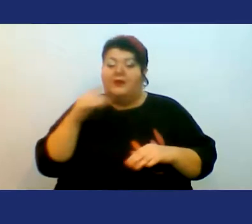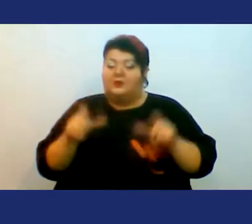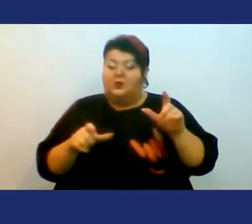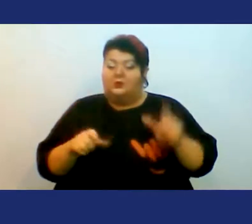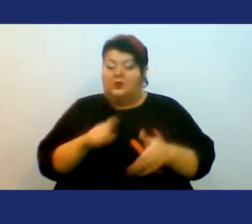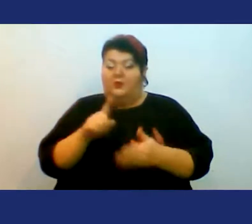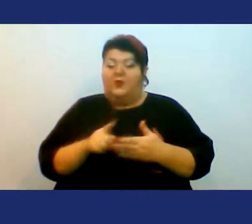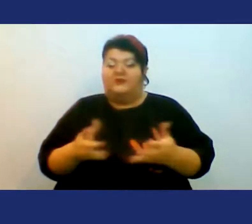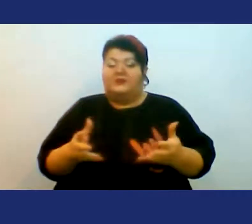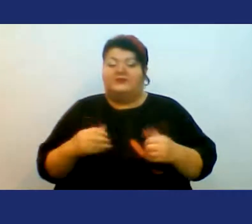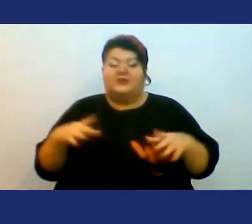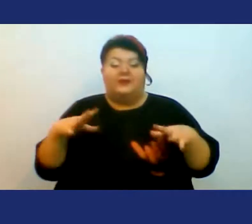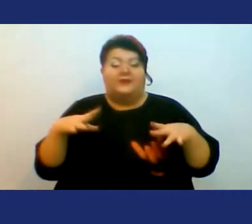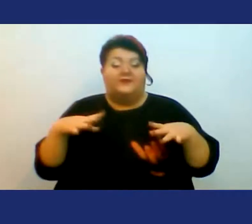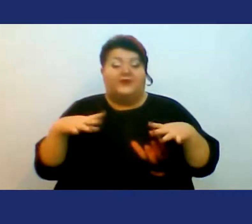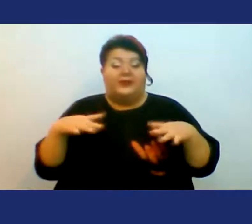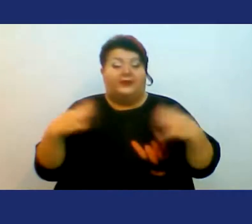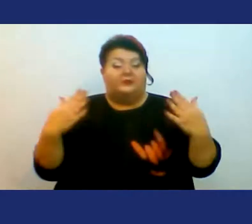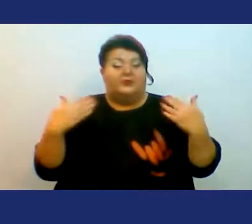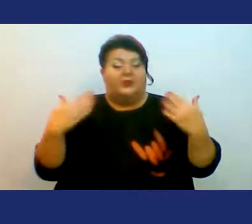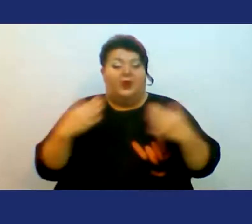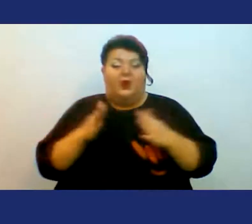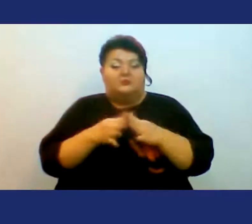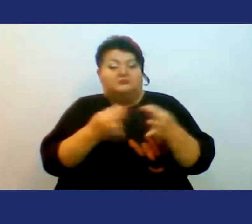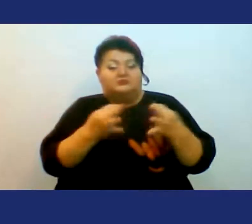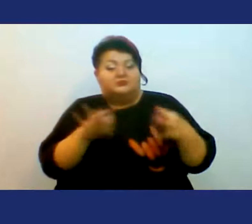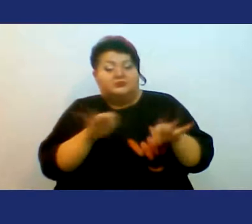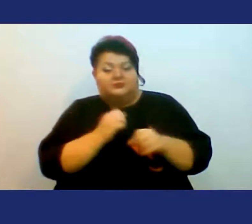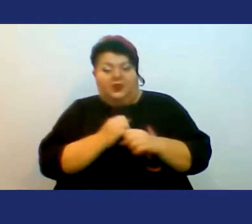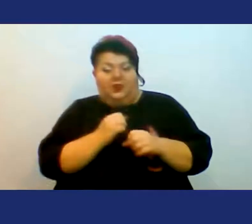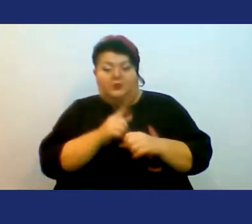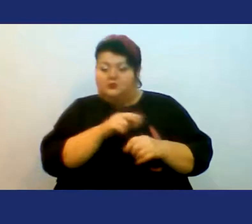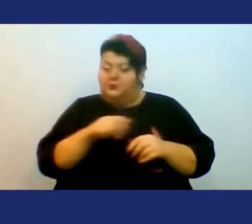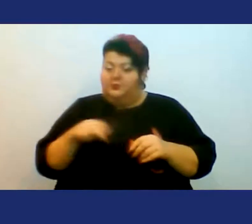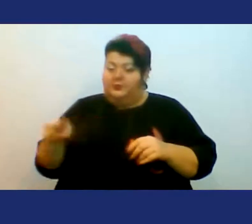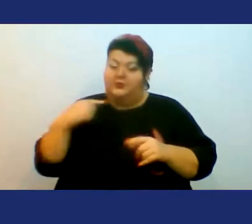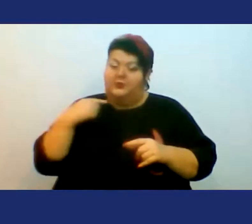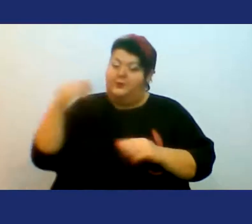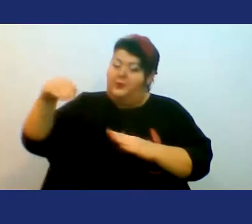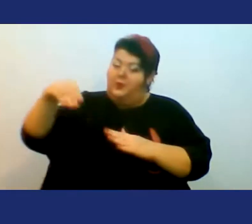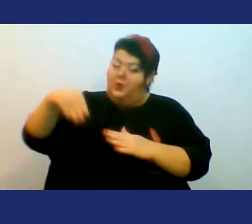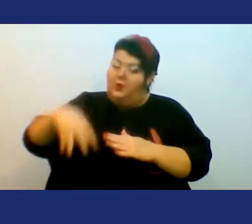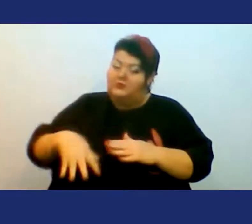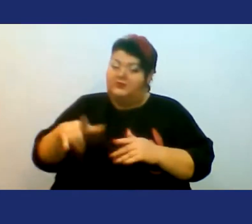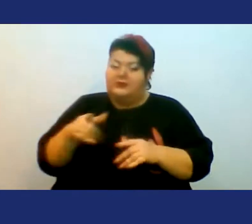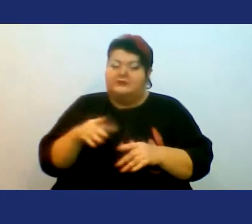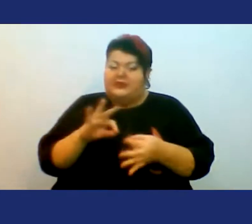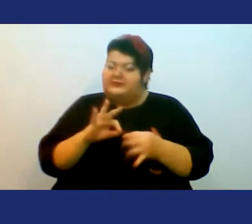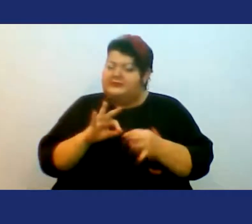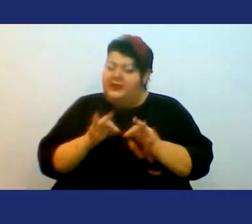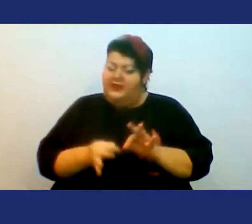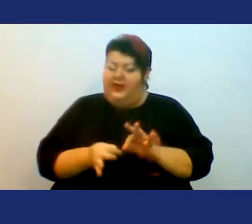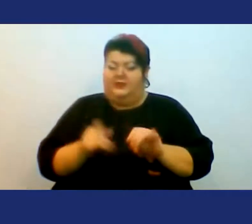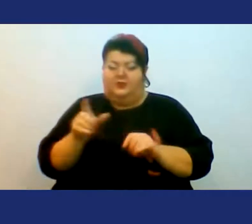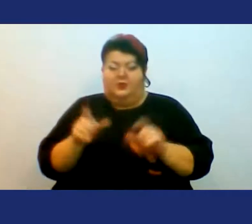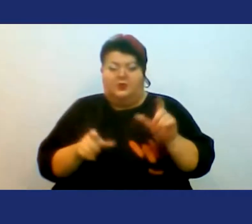their employers to be able to go and vote. And this is sometimes difficult for people or economically